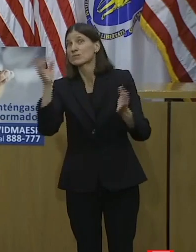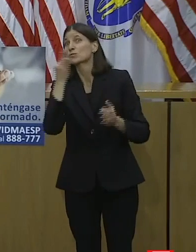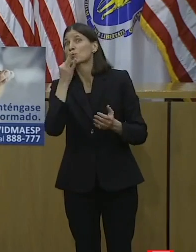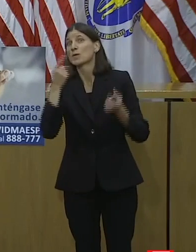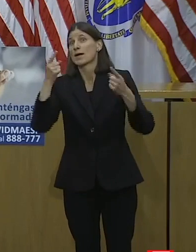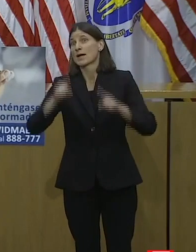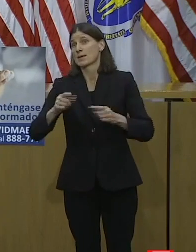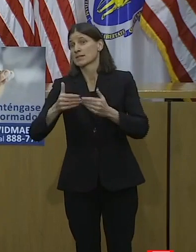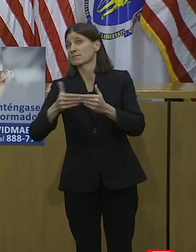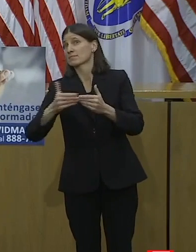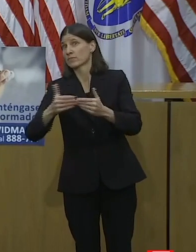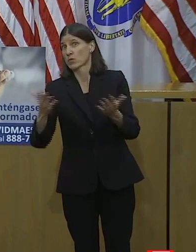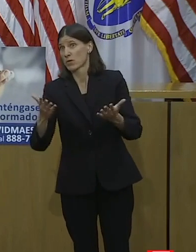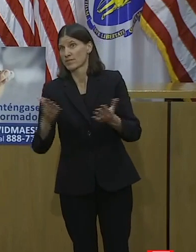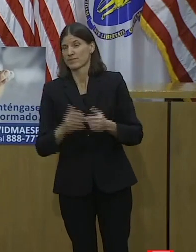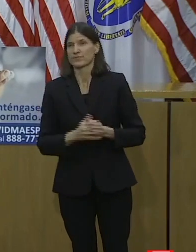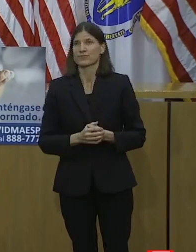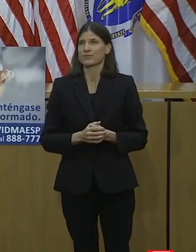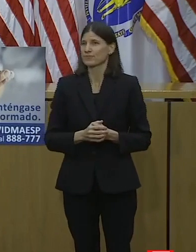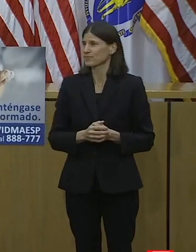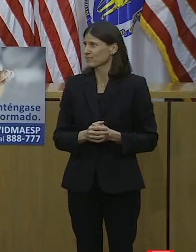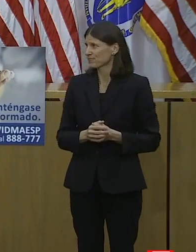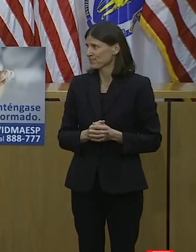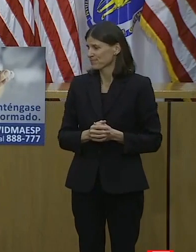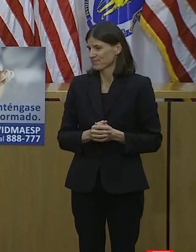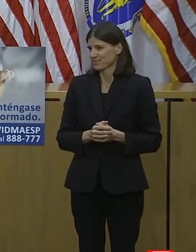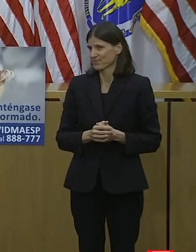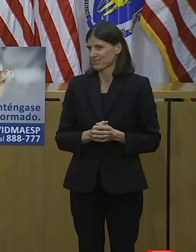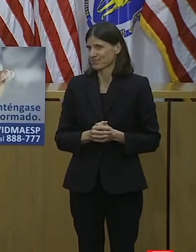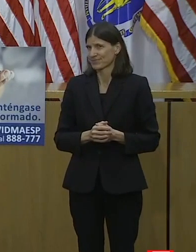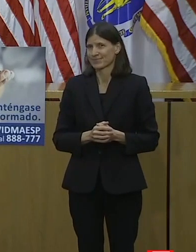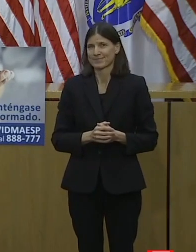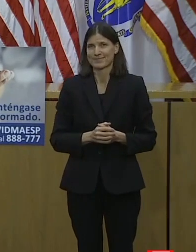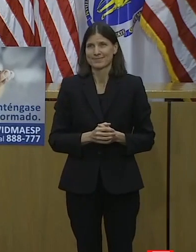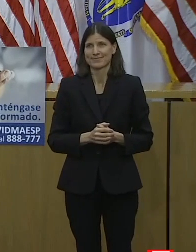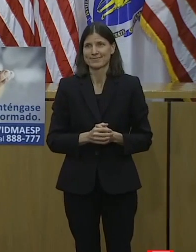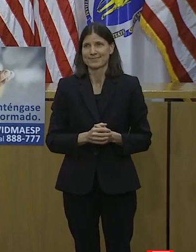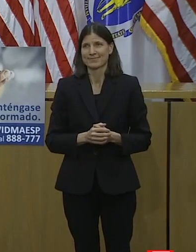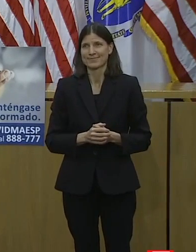Health as a coronavirus resource for Massachusetts residents just a few weeks ago,